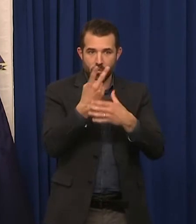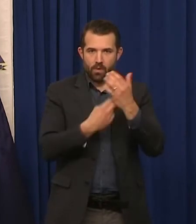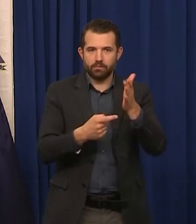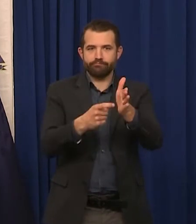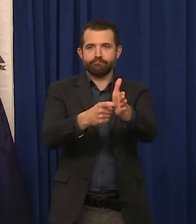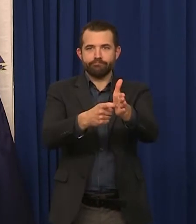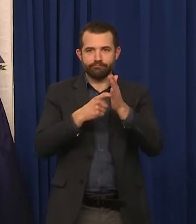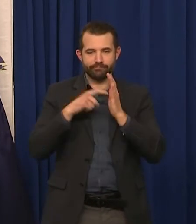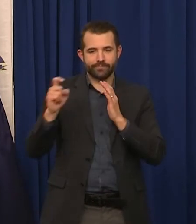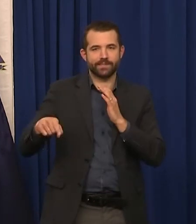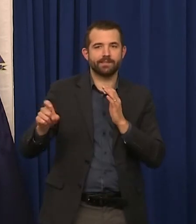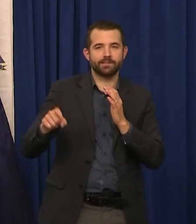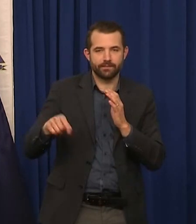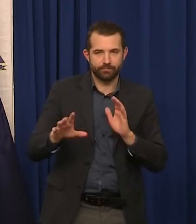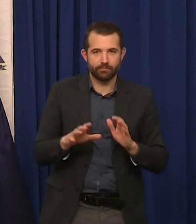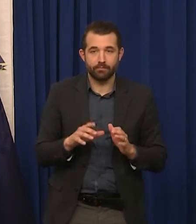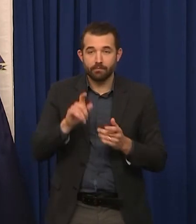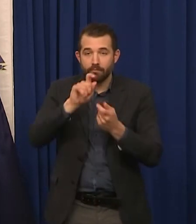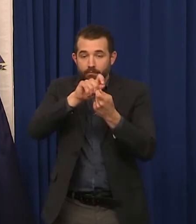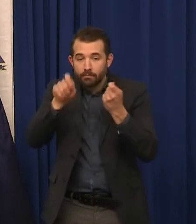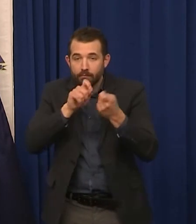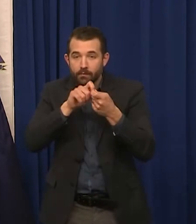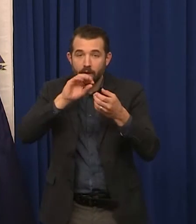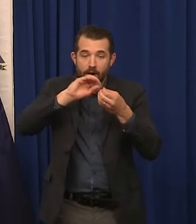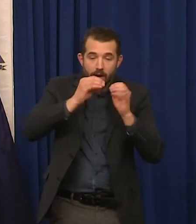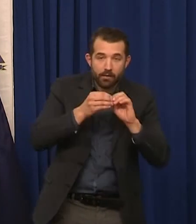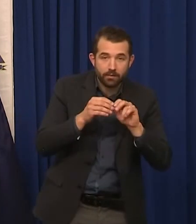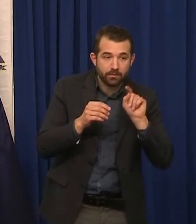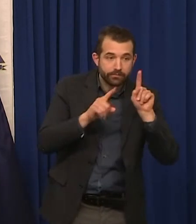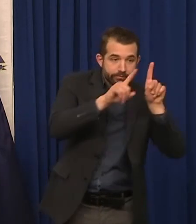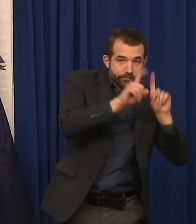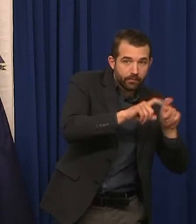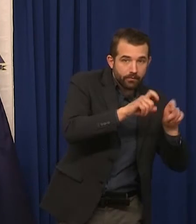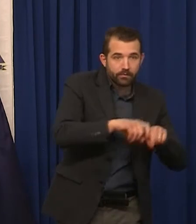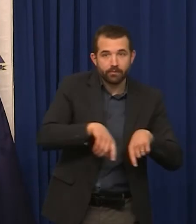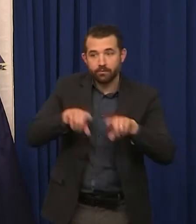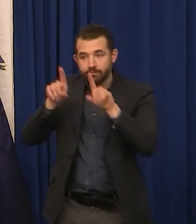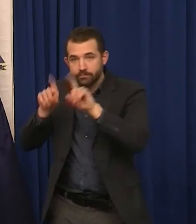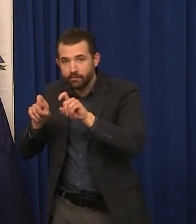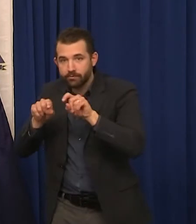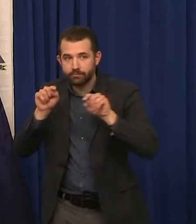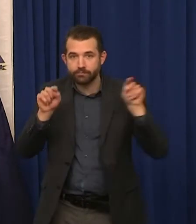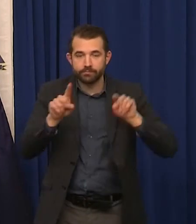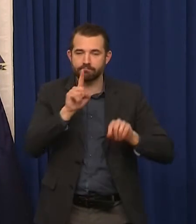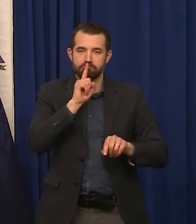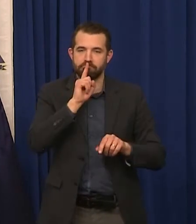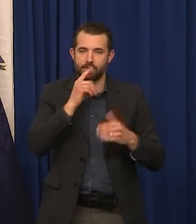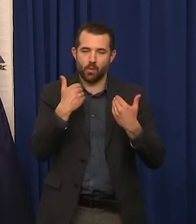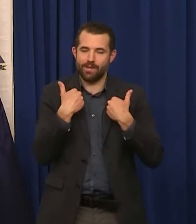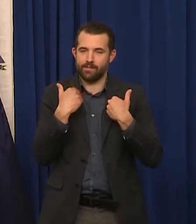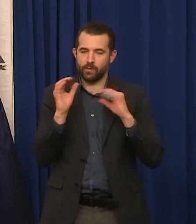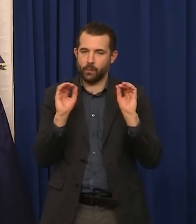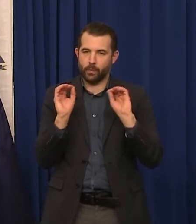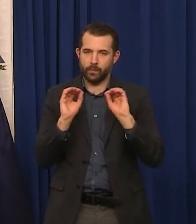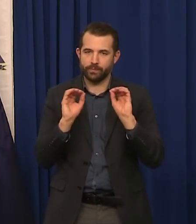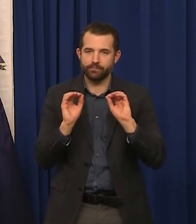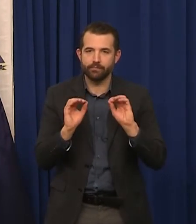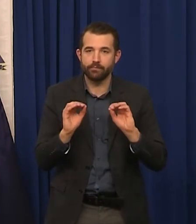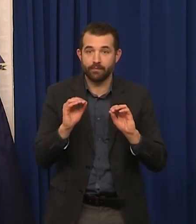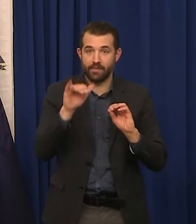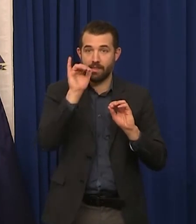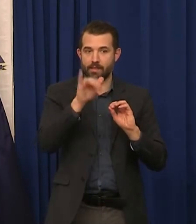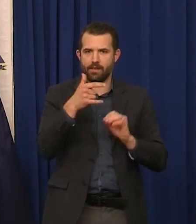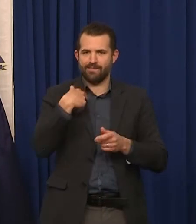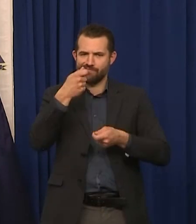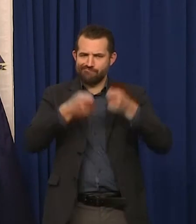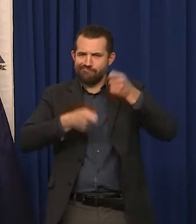the precise numbers of both that we would need to have that are offered at the same time, that's a little bit, that changes because